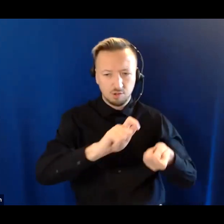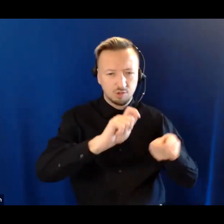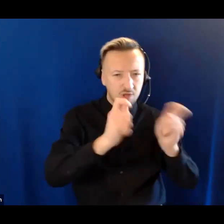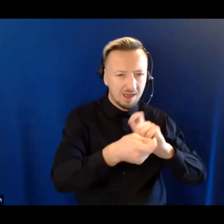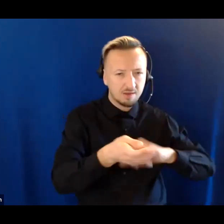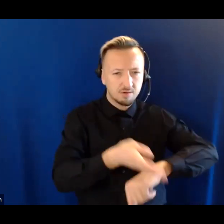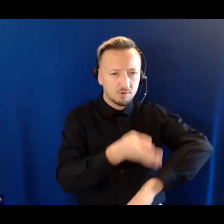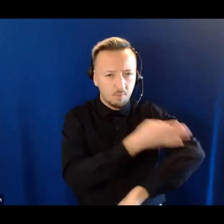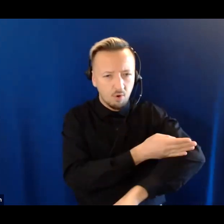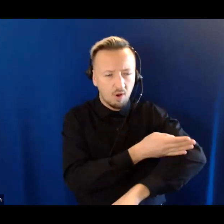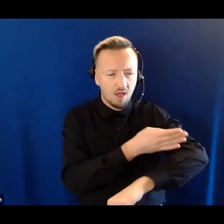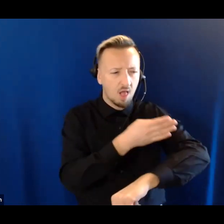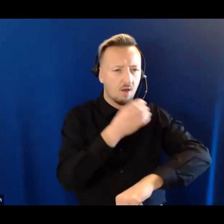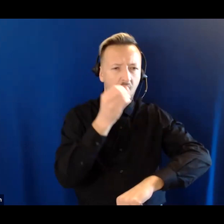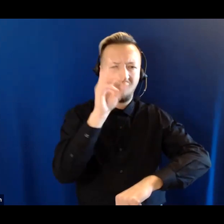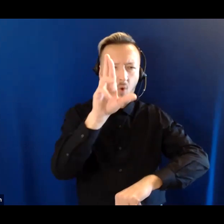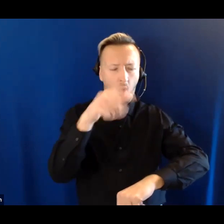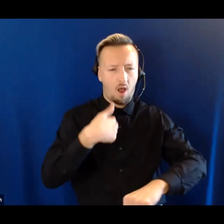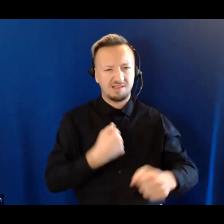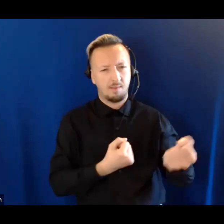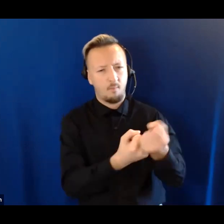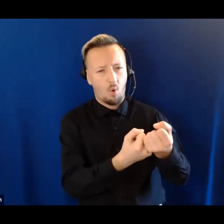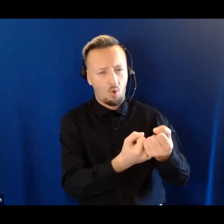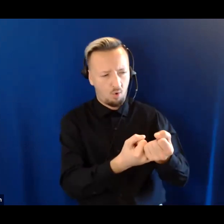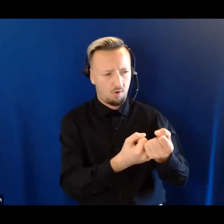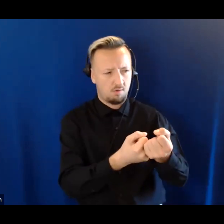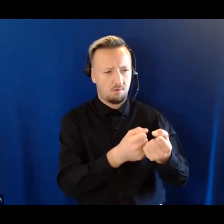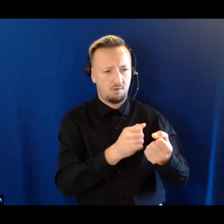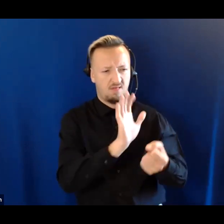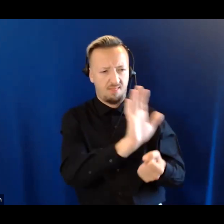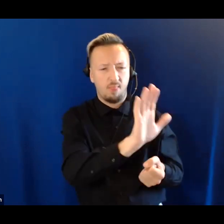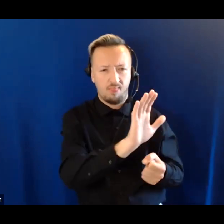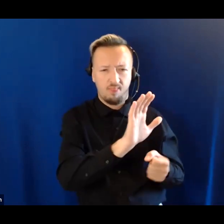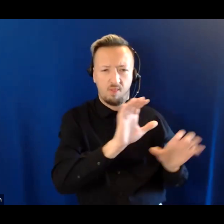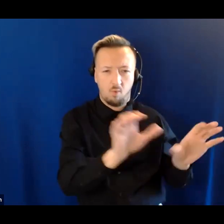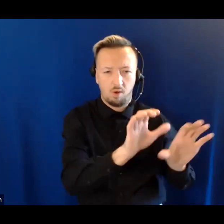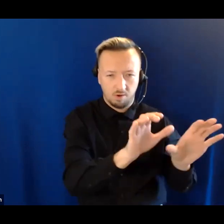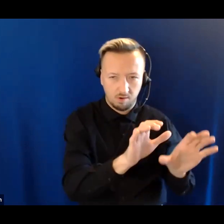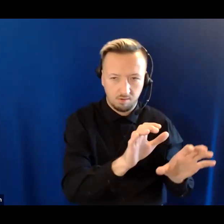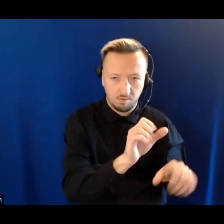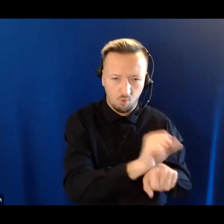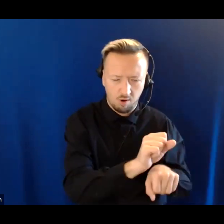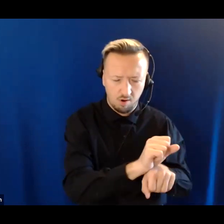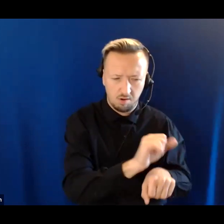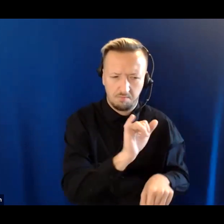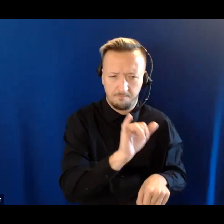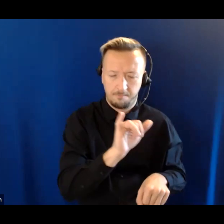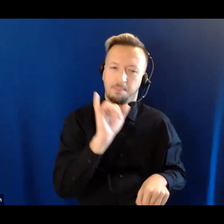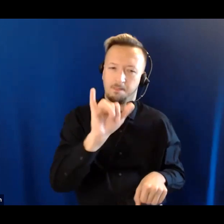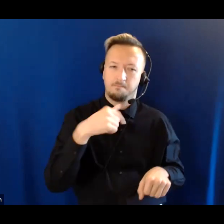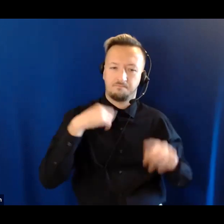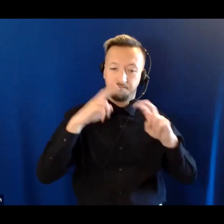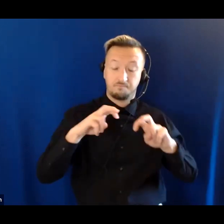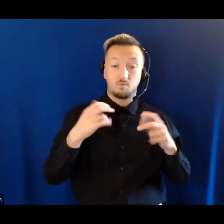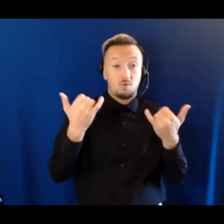against, or it was complicit in uplifting them regardless of what my intentions were. What I've since